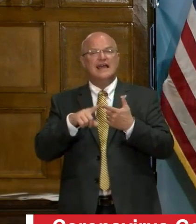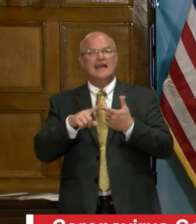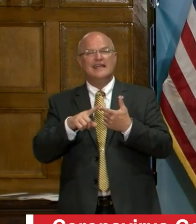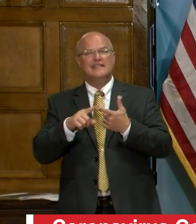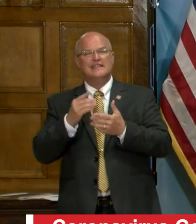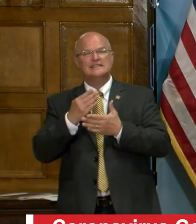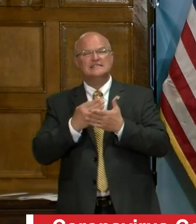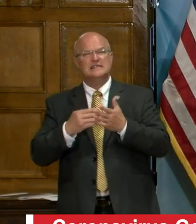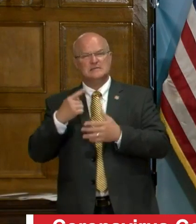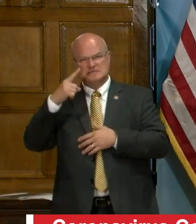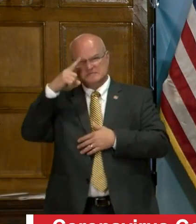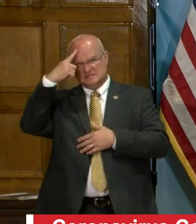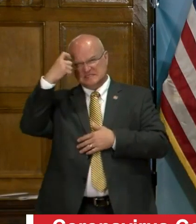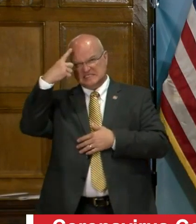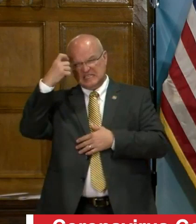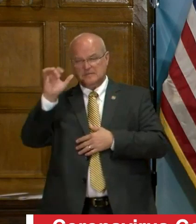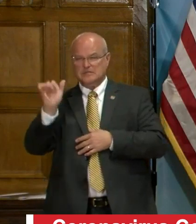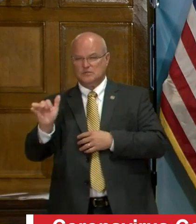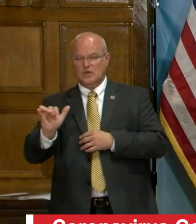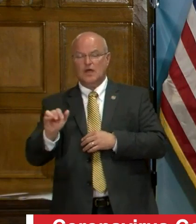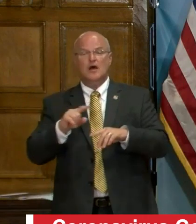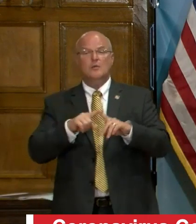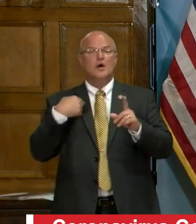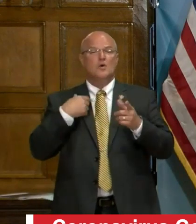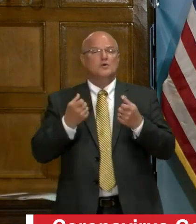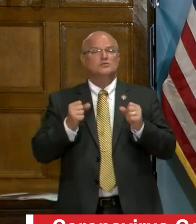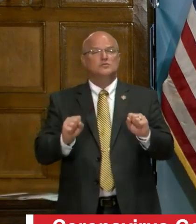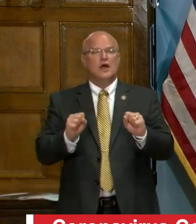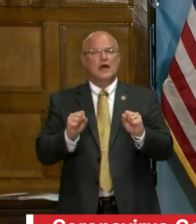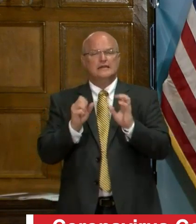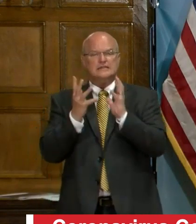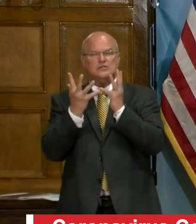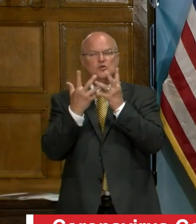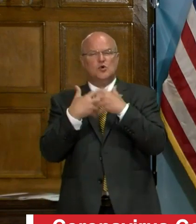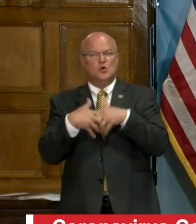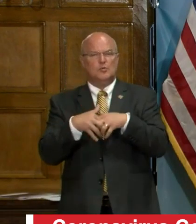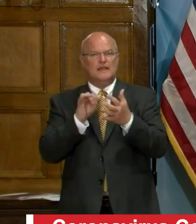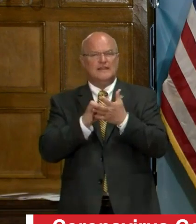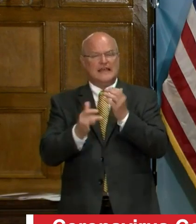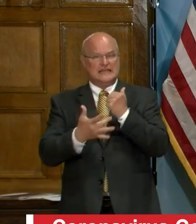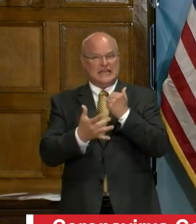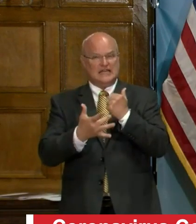are some skeptics as well. We're going to try and incorporate those